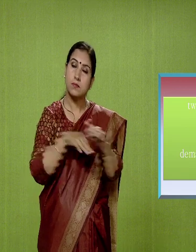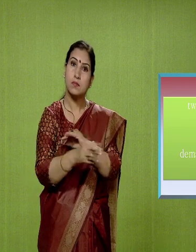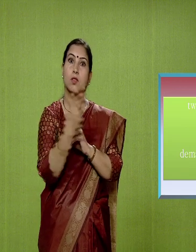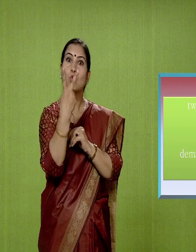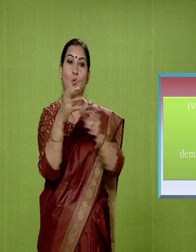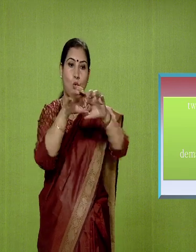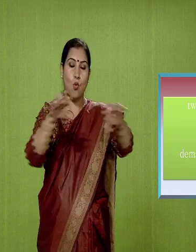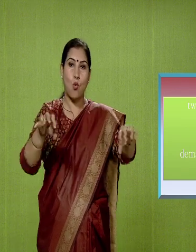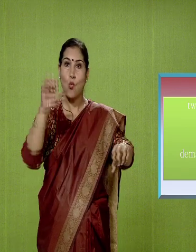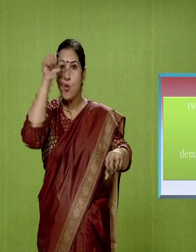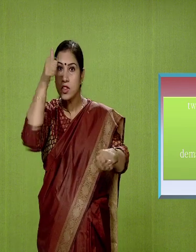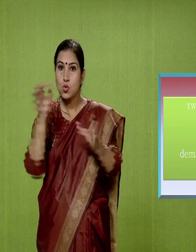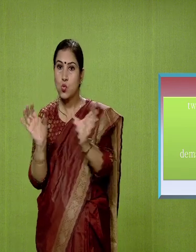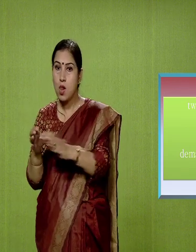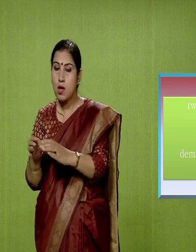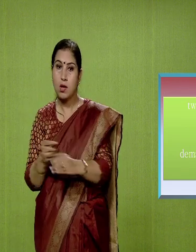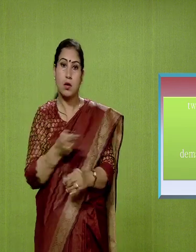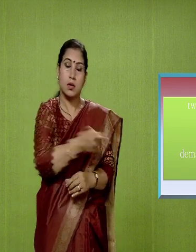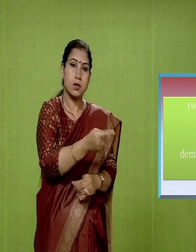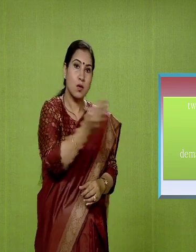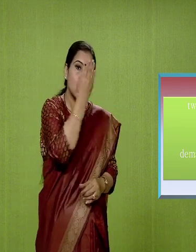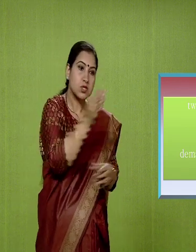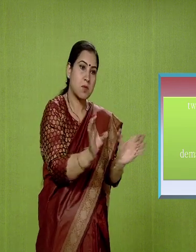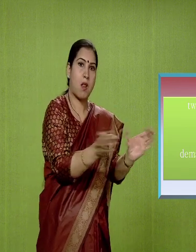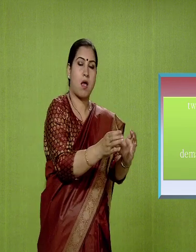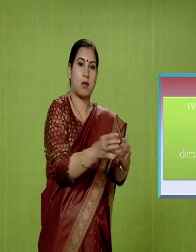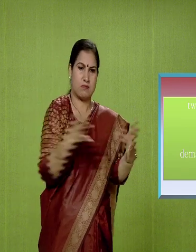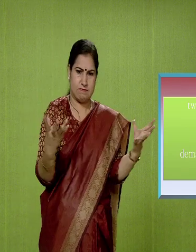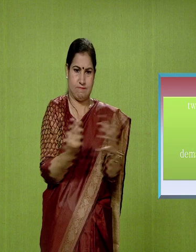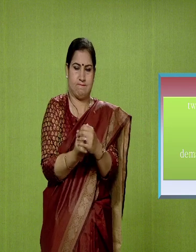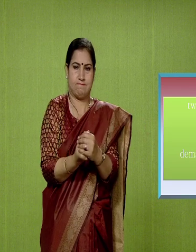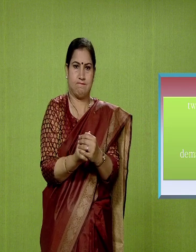and Hindu and Muslims could not live together.